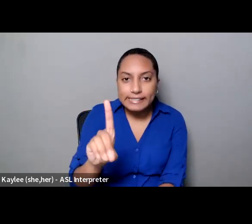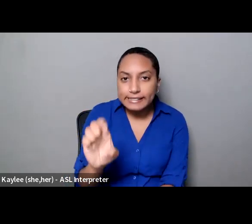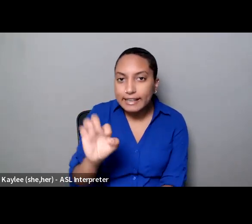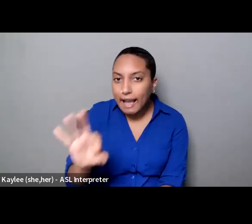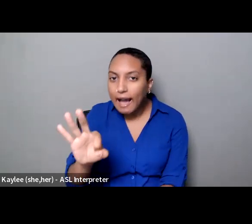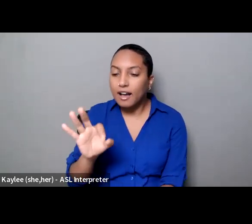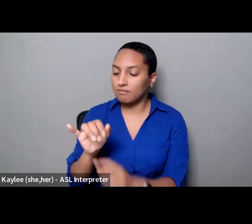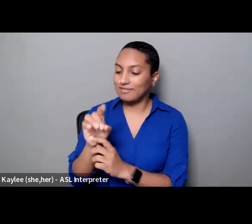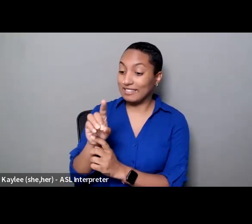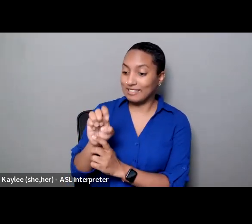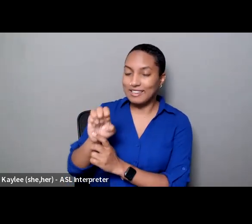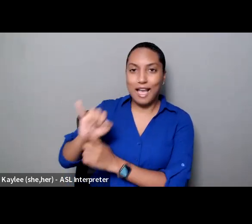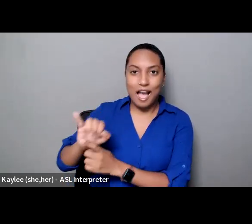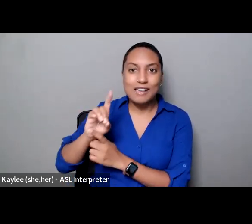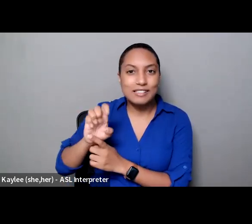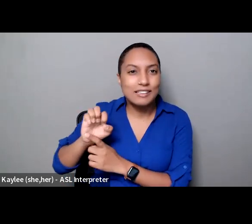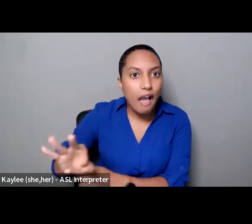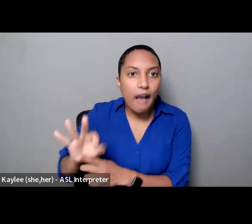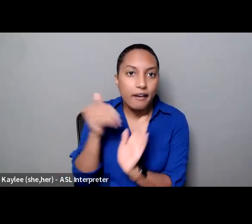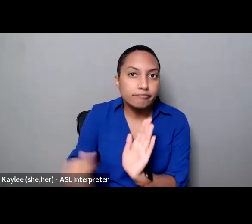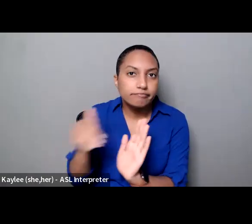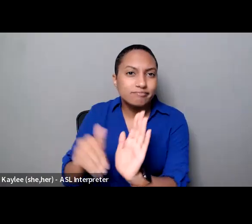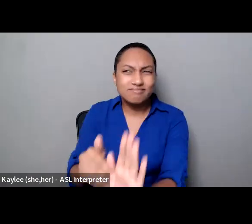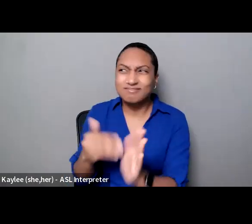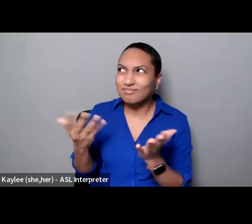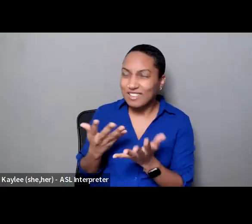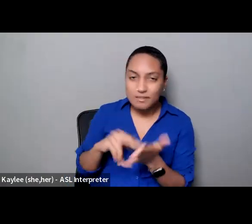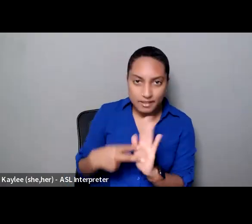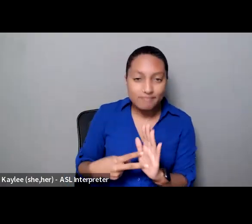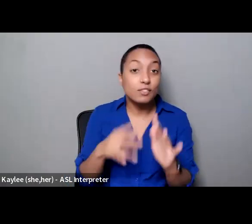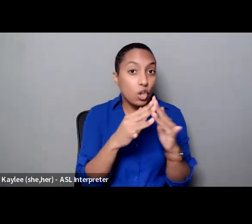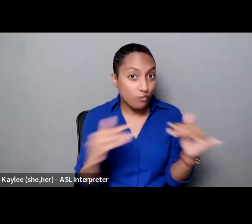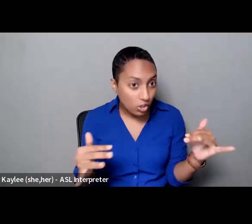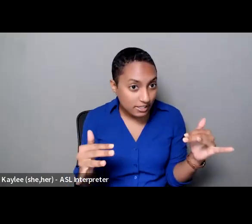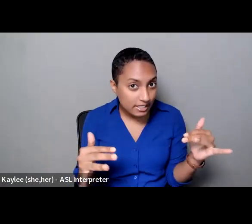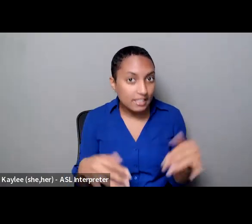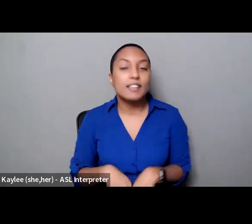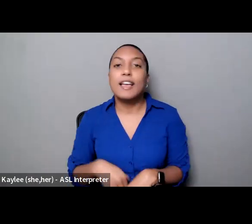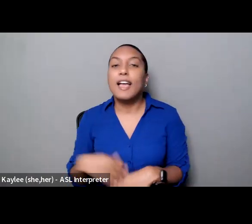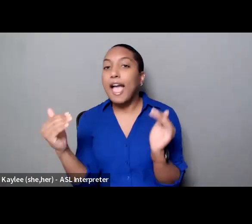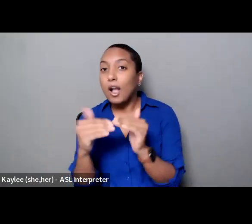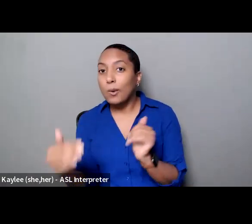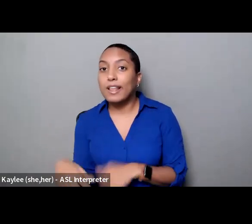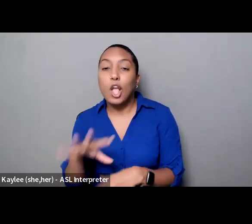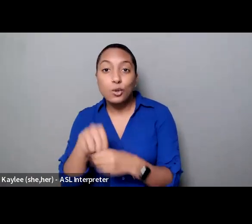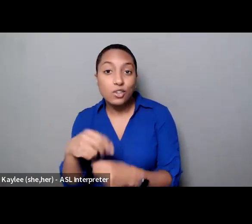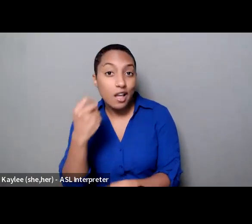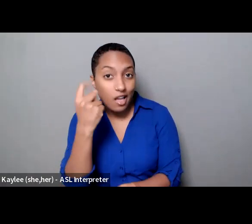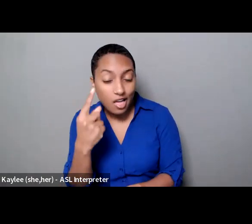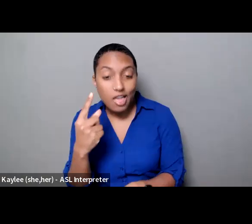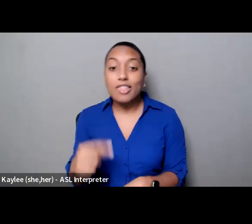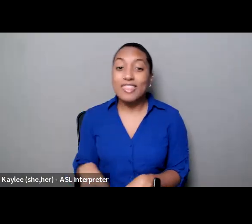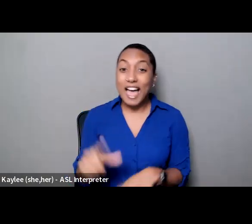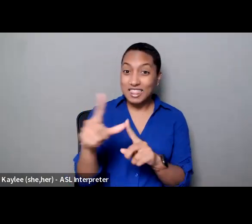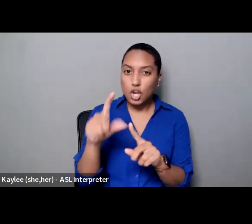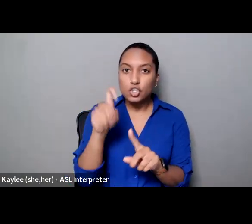and inclusion. And the reality is that order really should be DIE, diversity, inclusion,